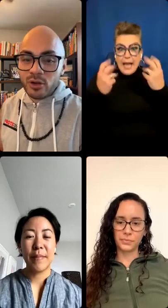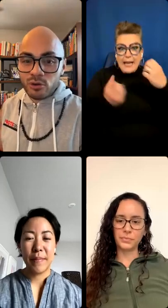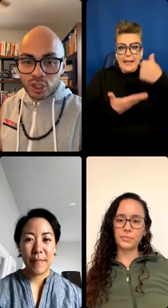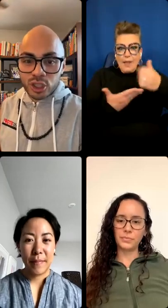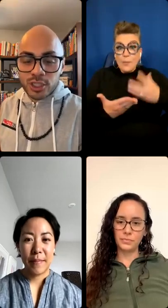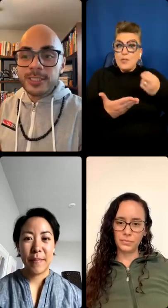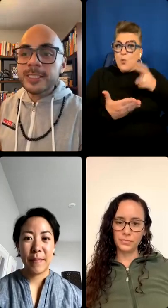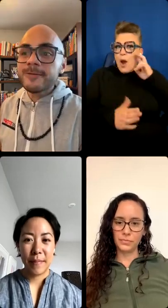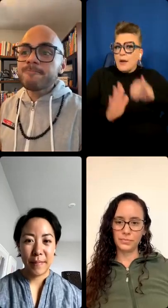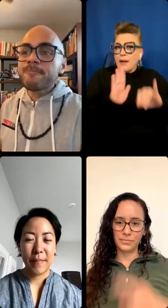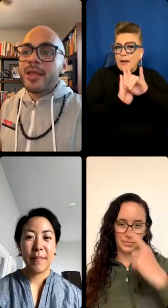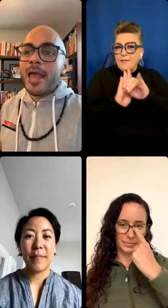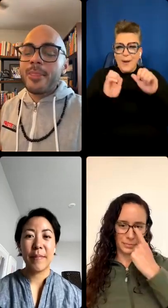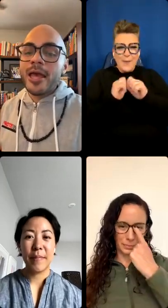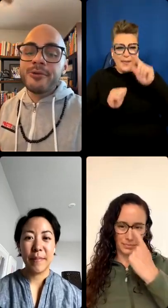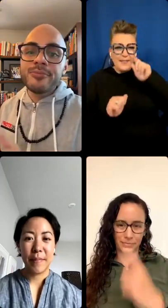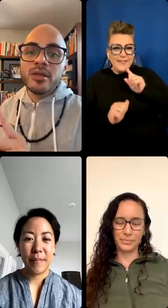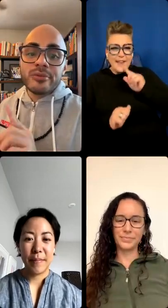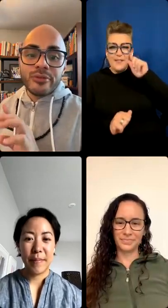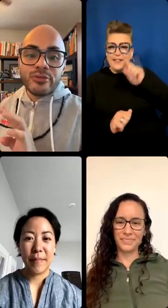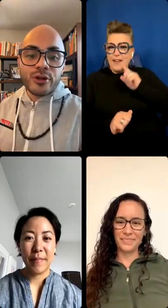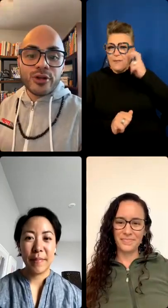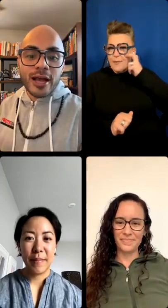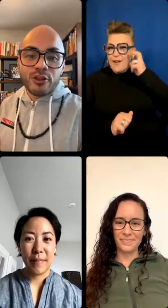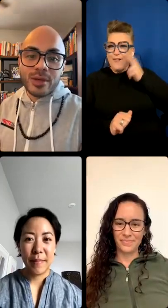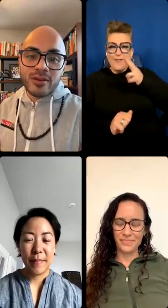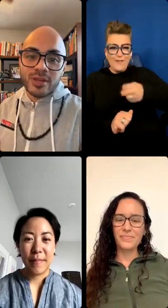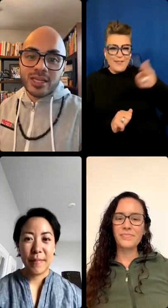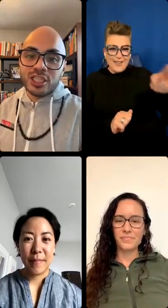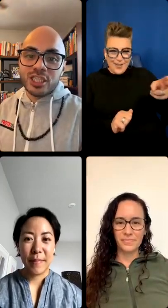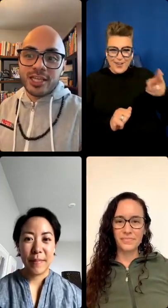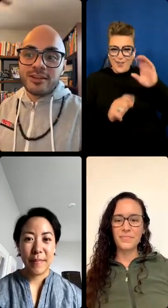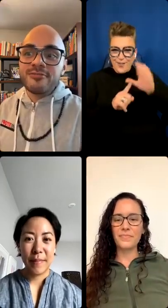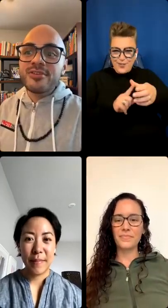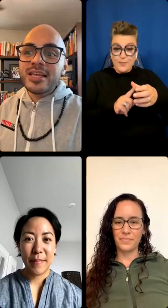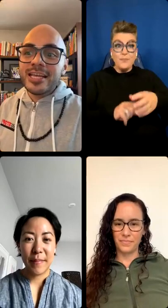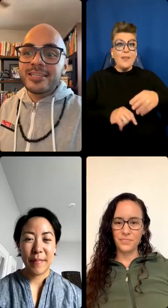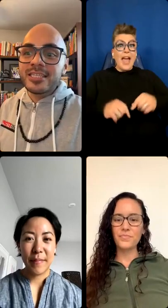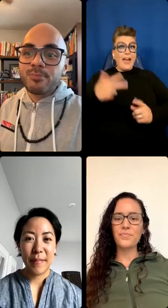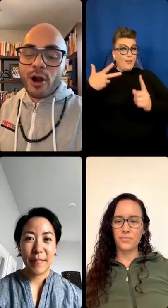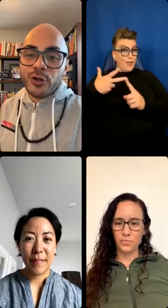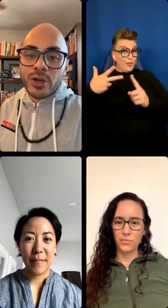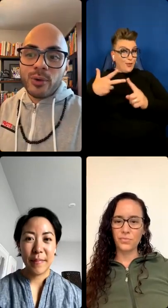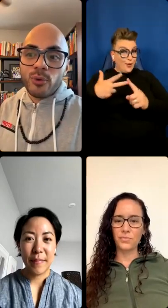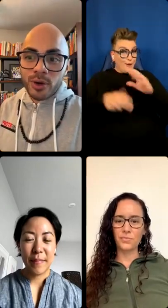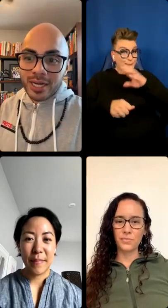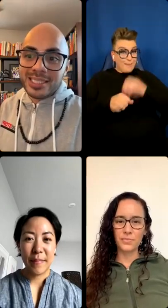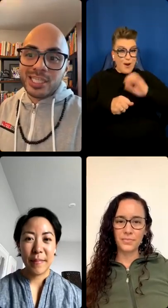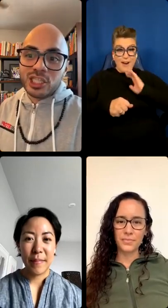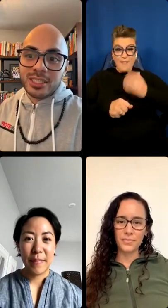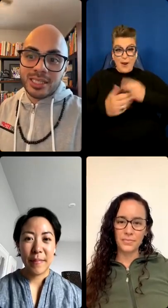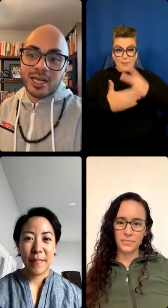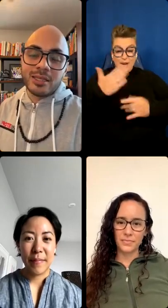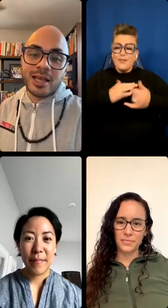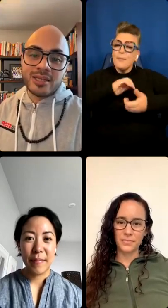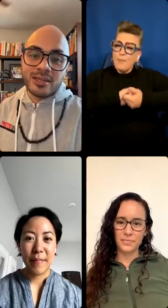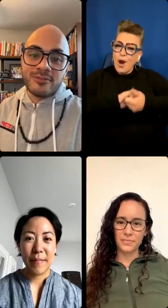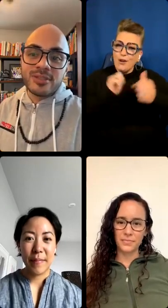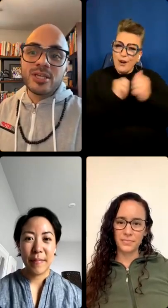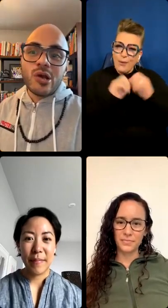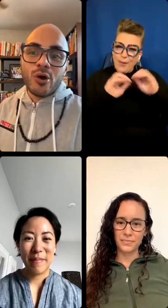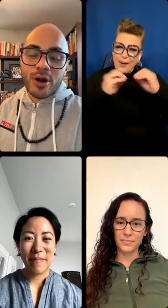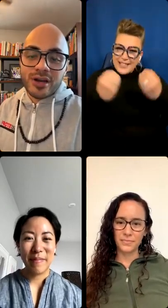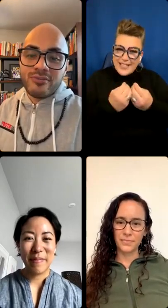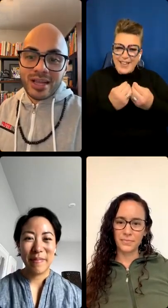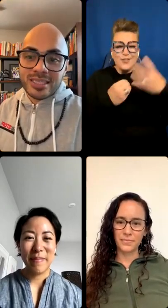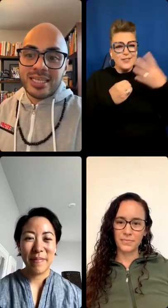of hearing culture. And then the third element of the initiative is partnering with organizations and